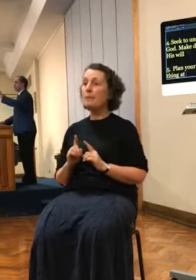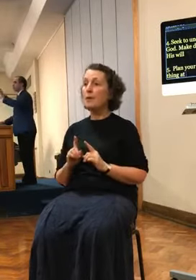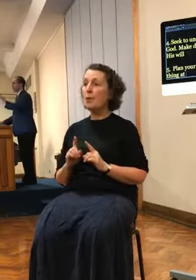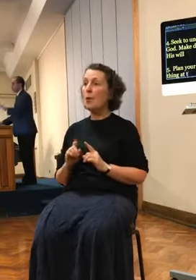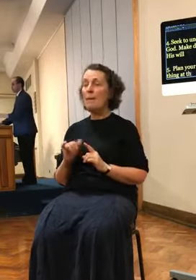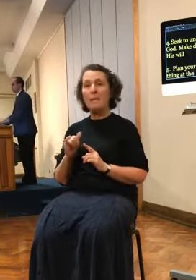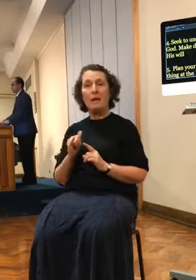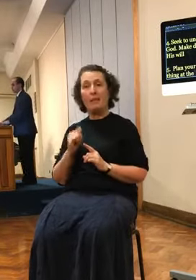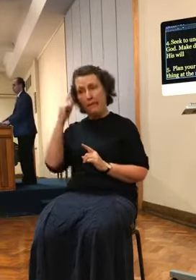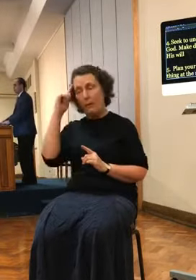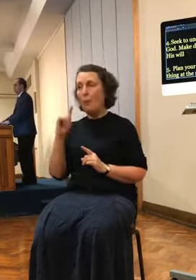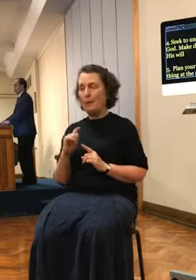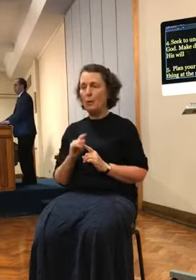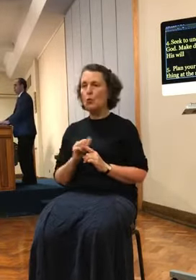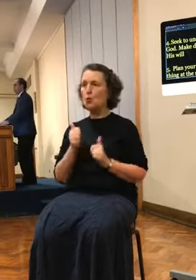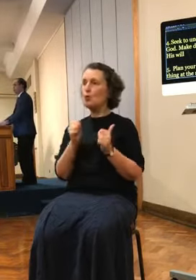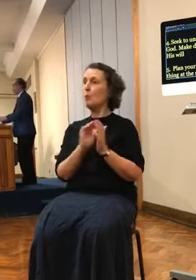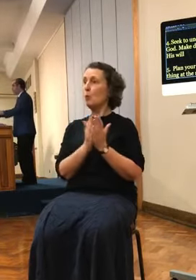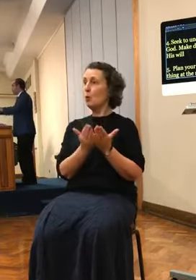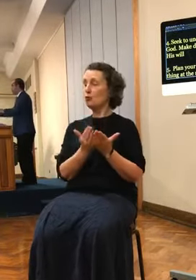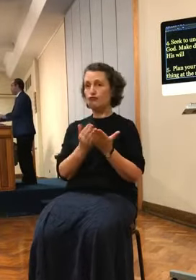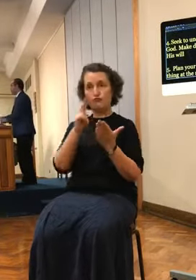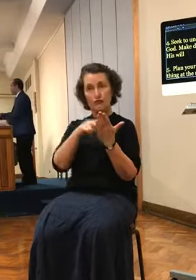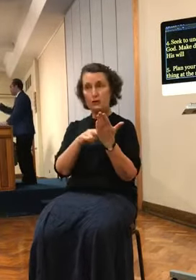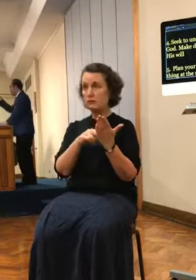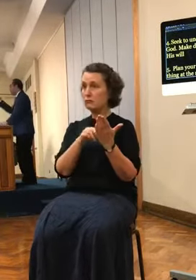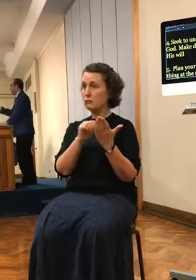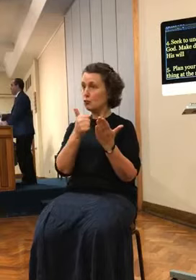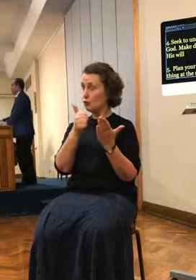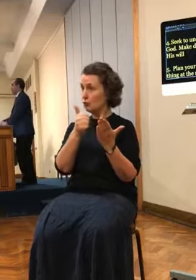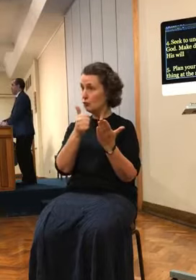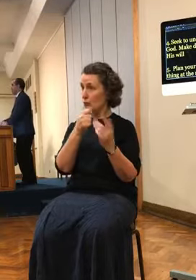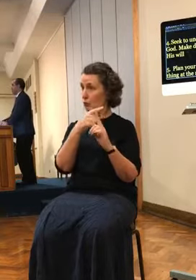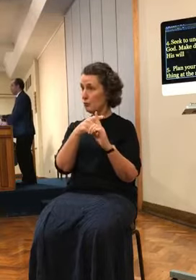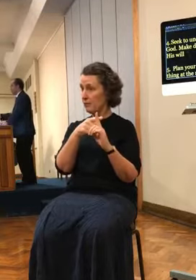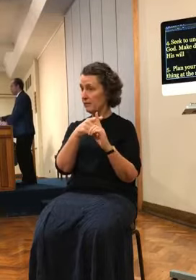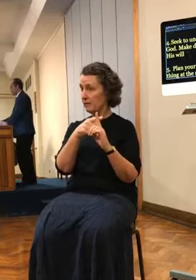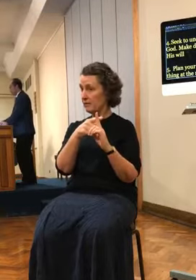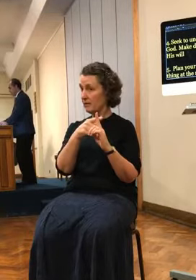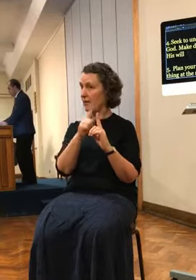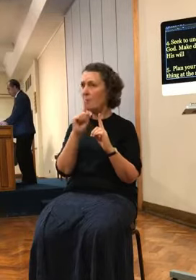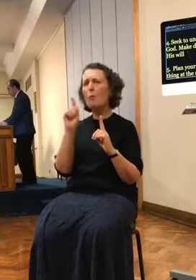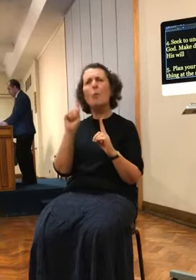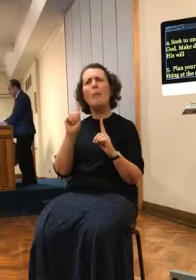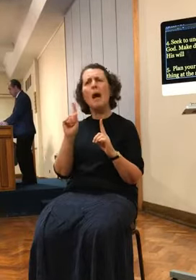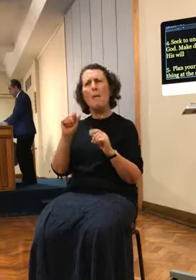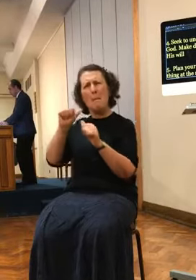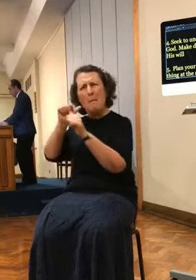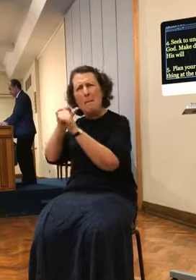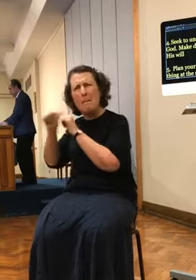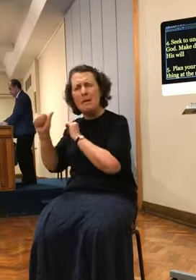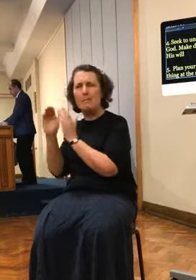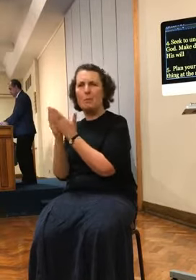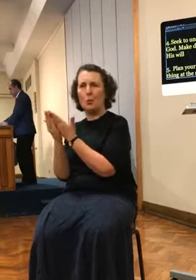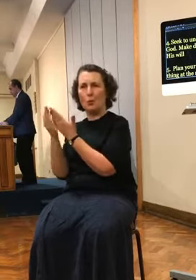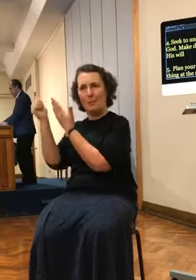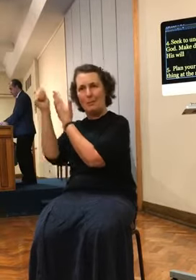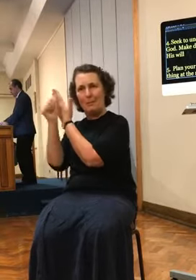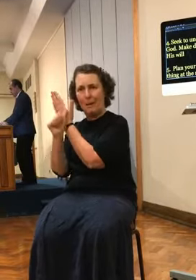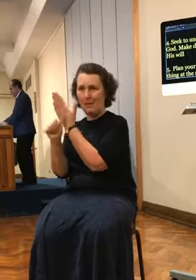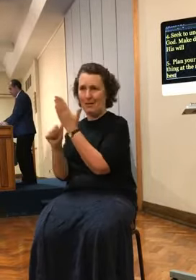Because time is short. So read good books, but read the best. Because time is short. Your days and my days are